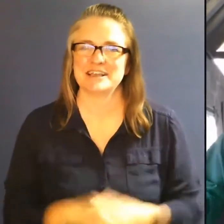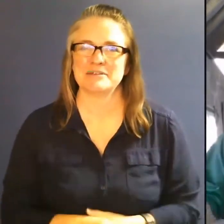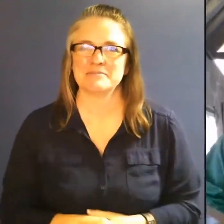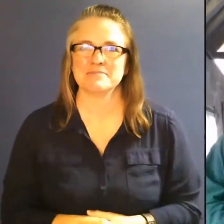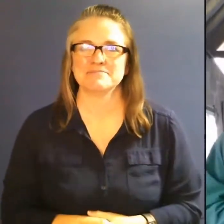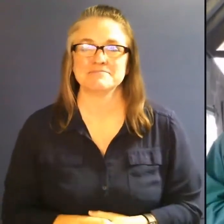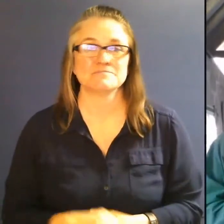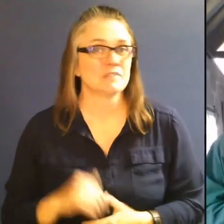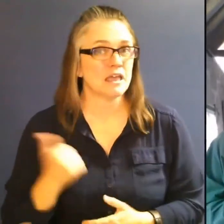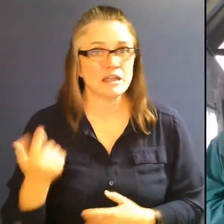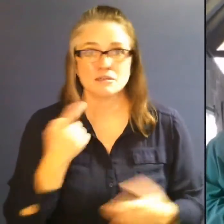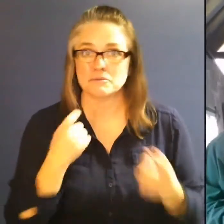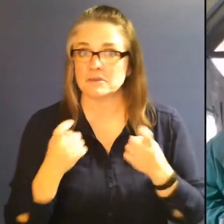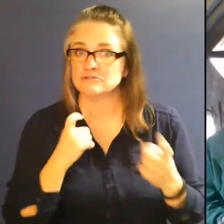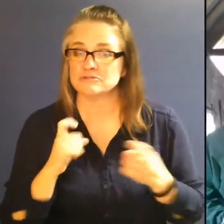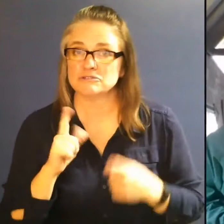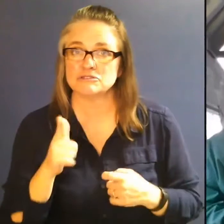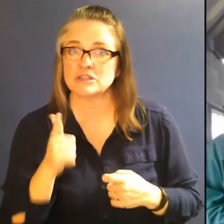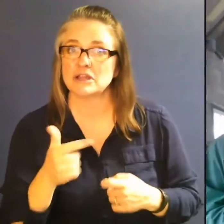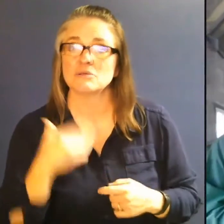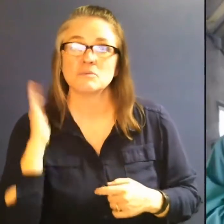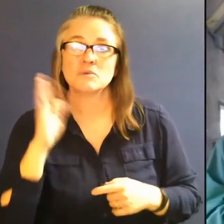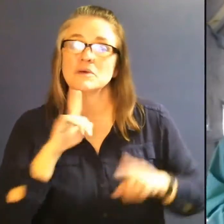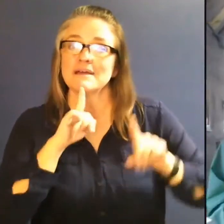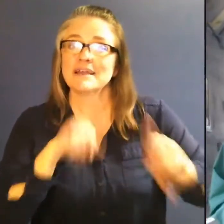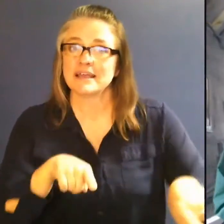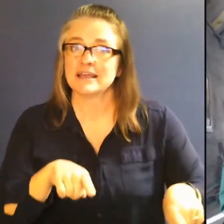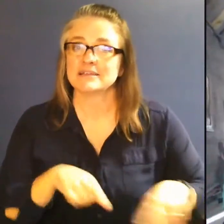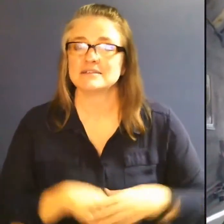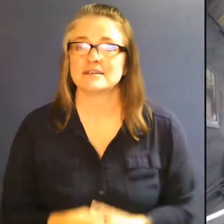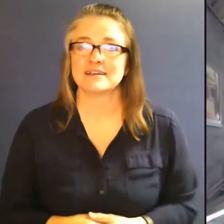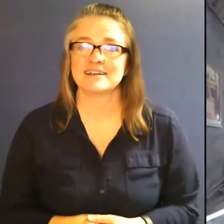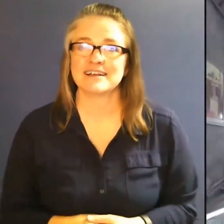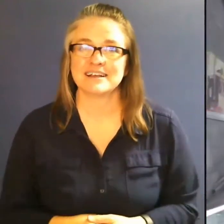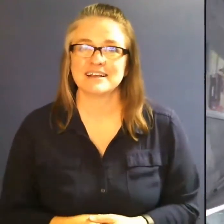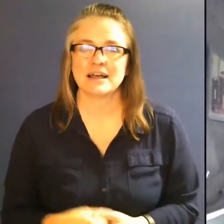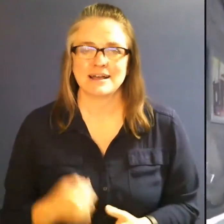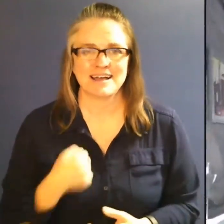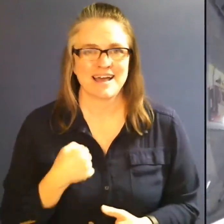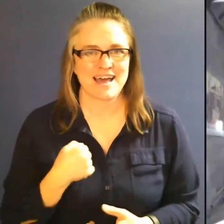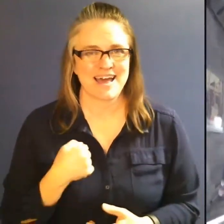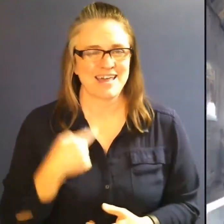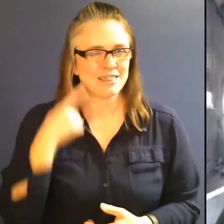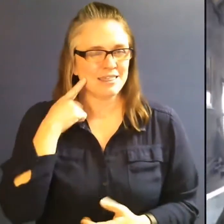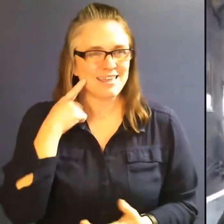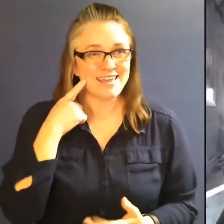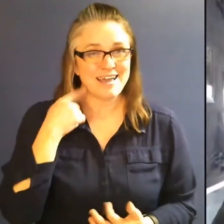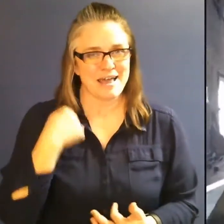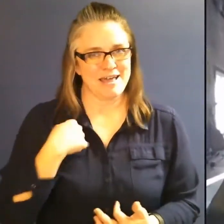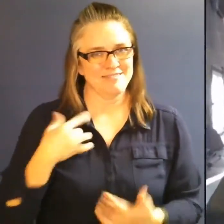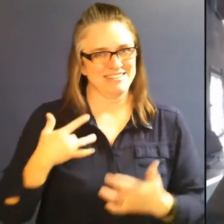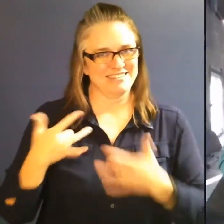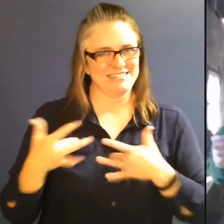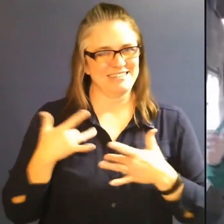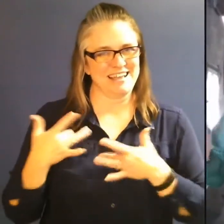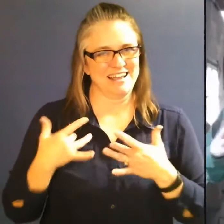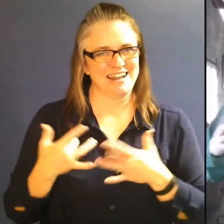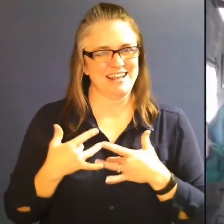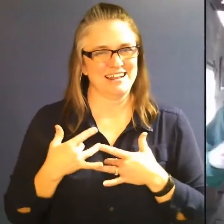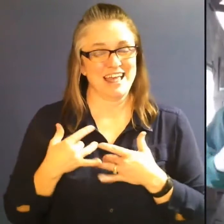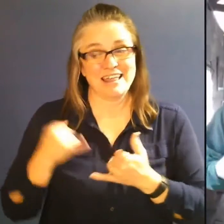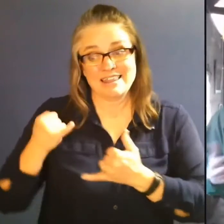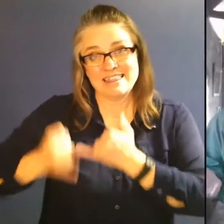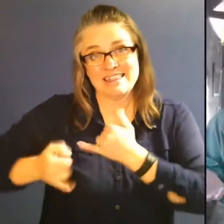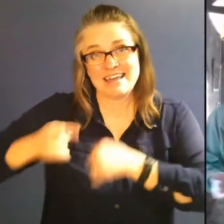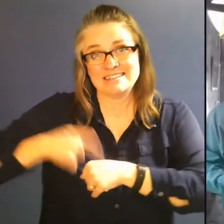answer any that come along the way. And I think I'm really excited. I said last time that we do